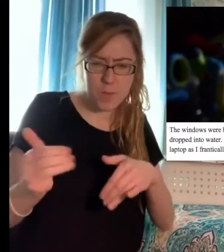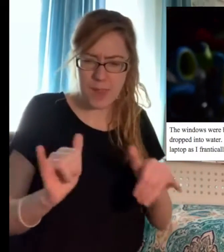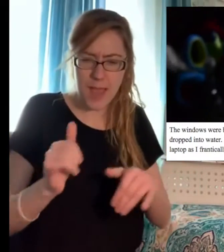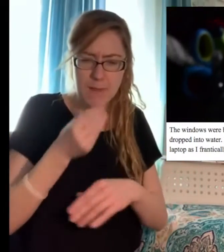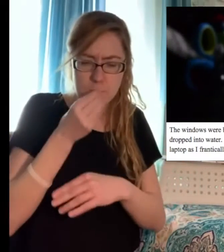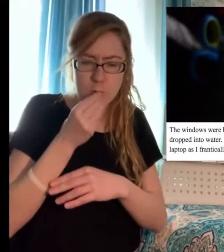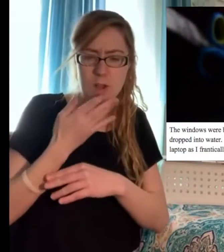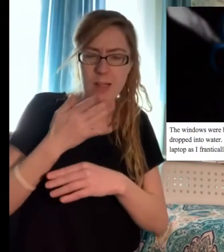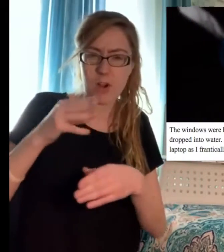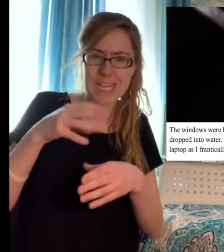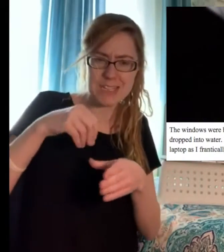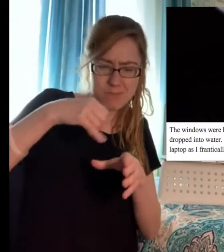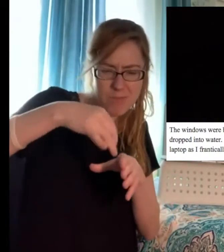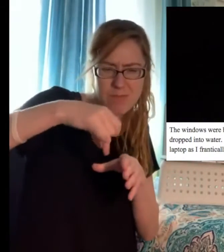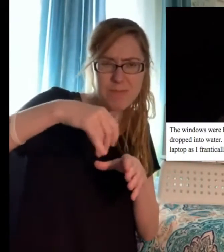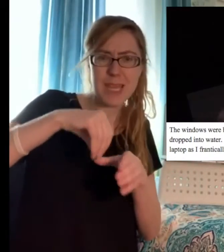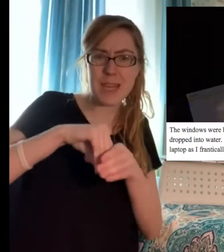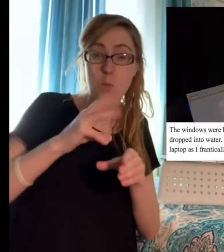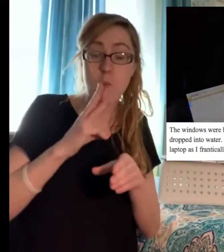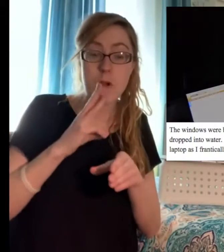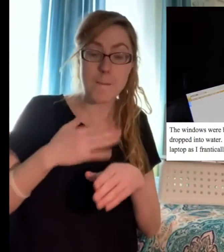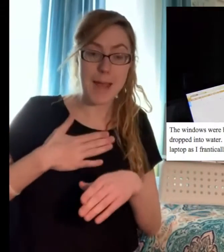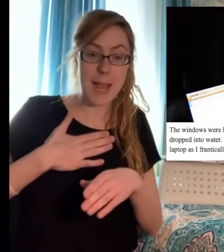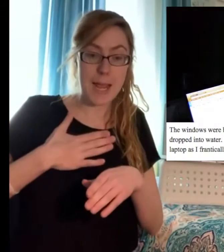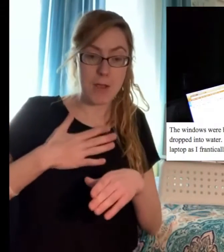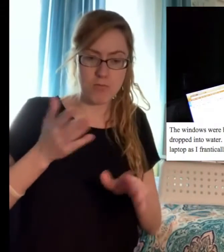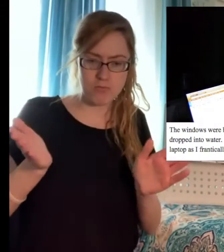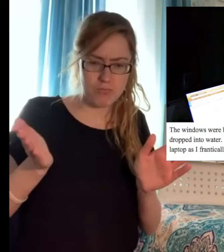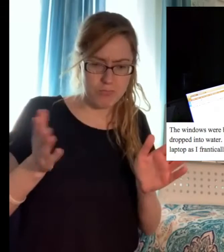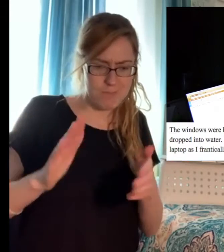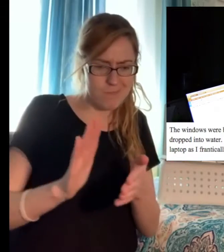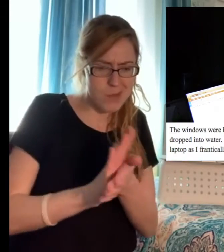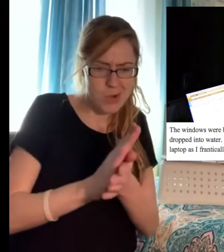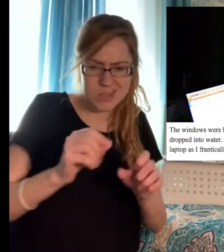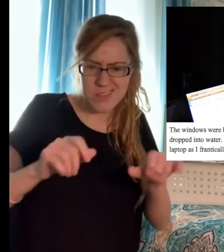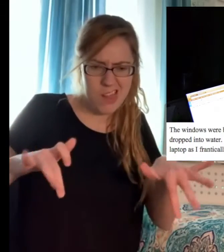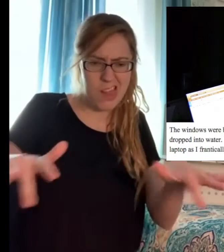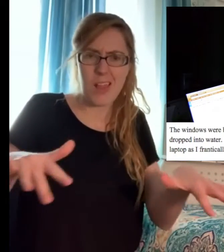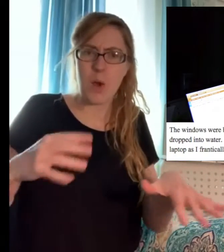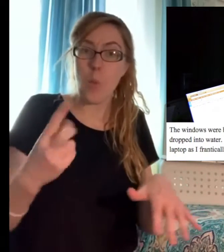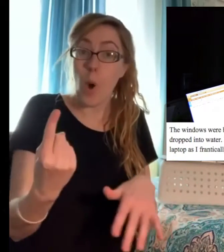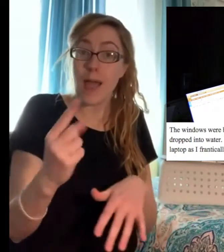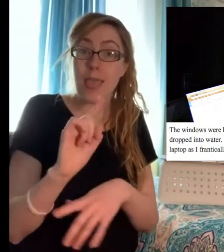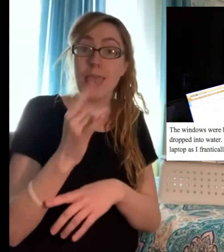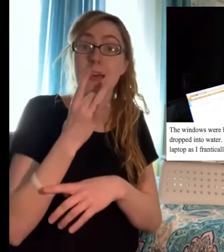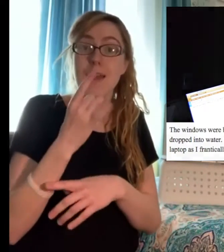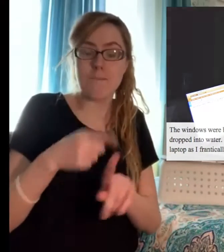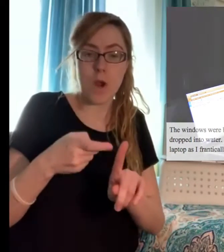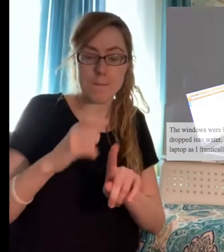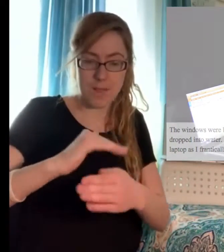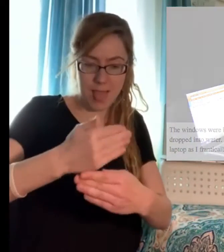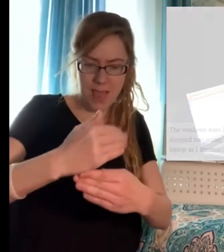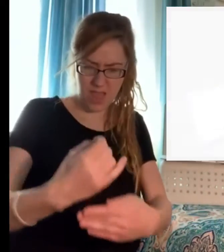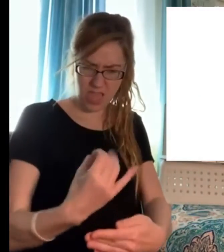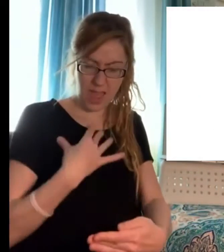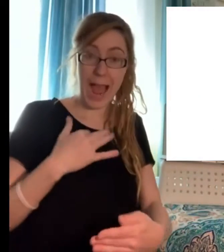room, full of scattered papers, was lit only by the illumination of my laptop as I frantically typed my essay. Wow, now